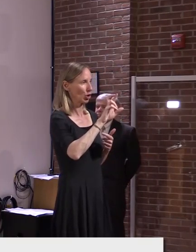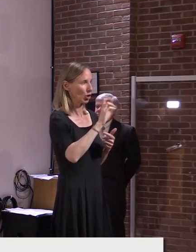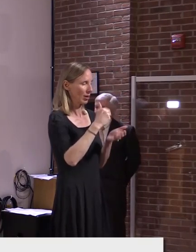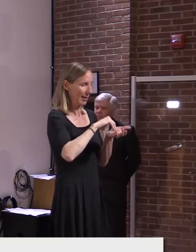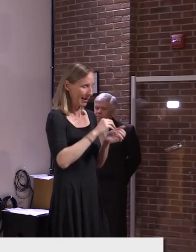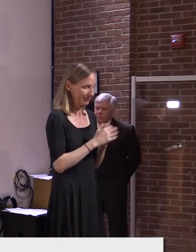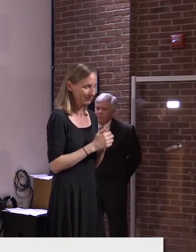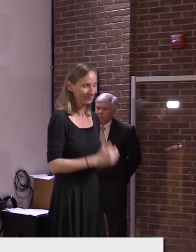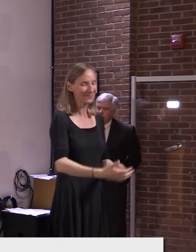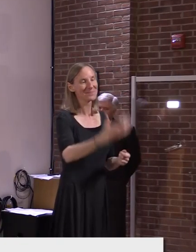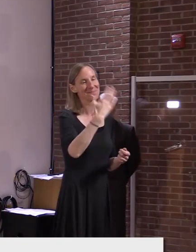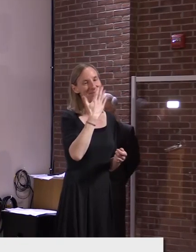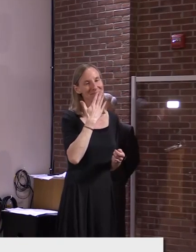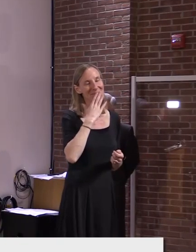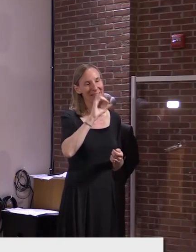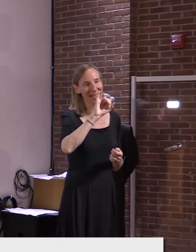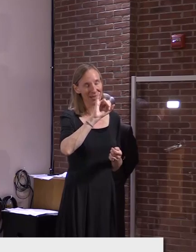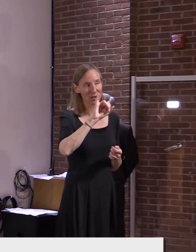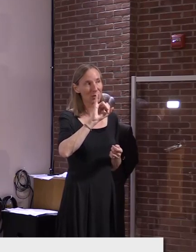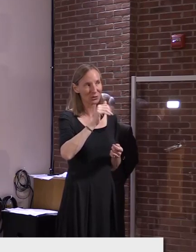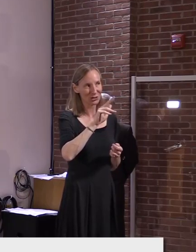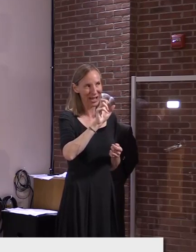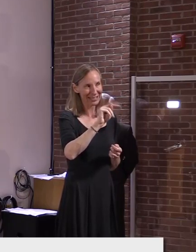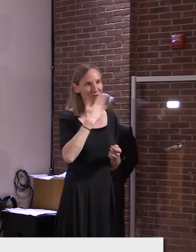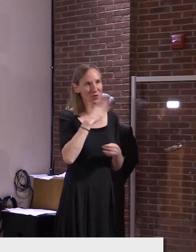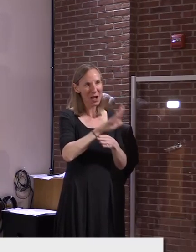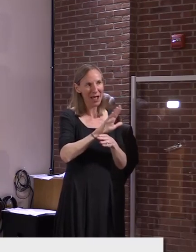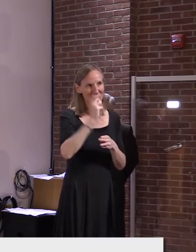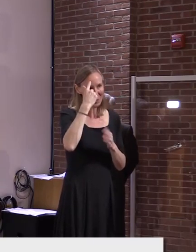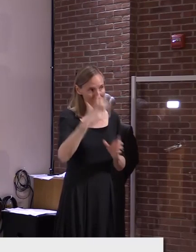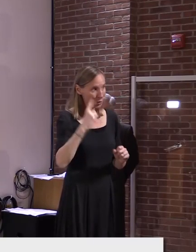Thank you, Jason. Good afternoon, Governor. I hope you can hear me this time. We can.